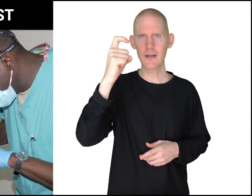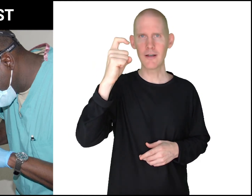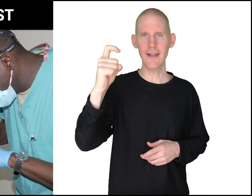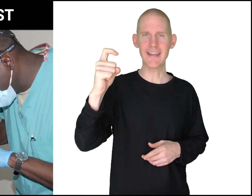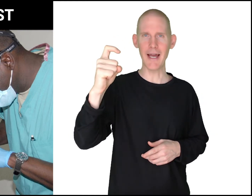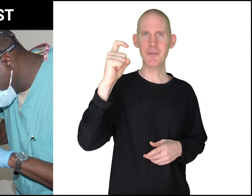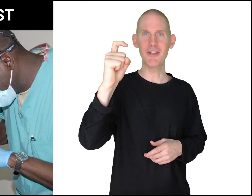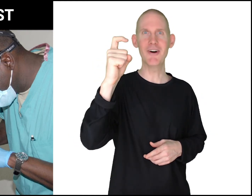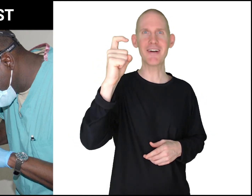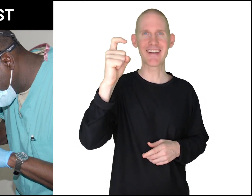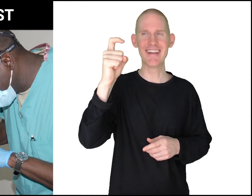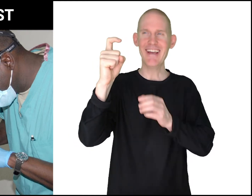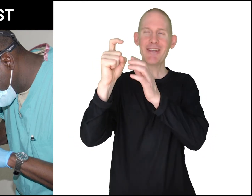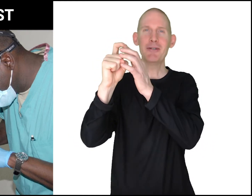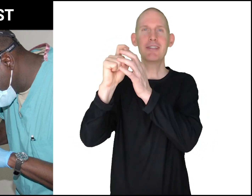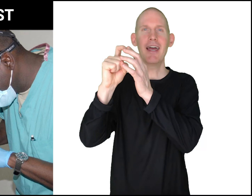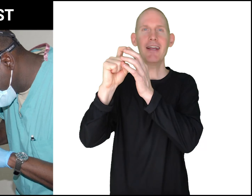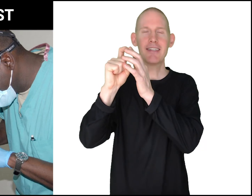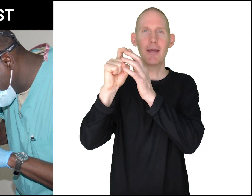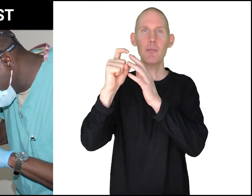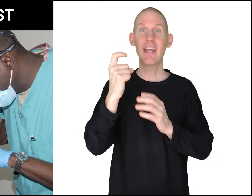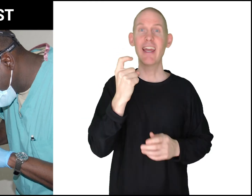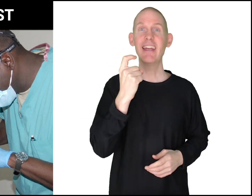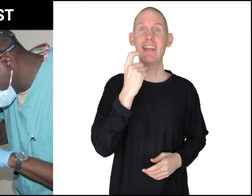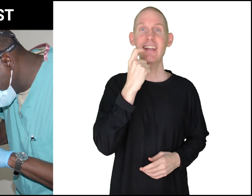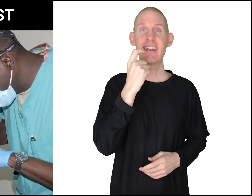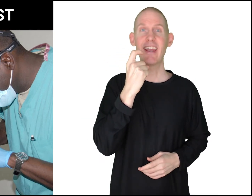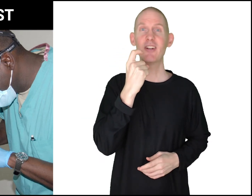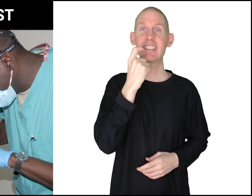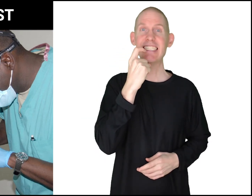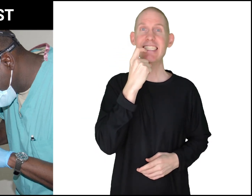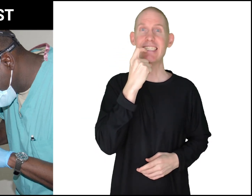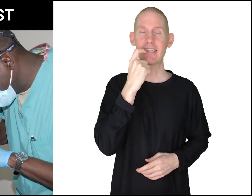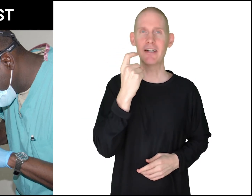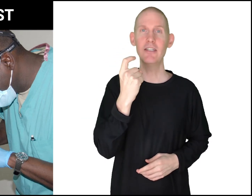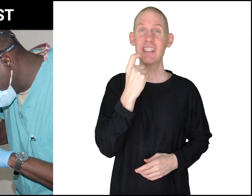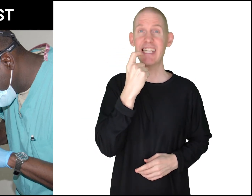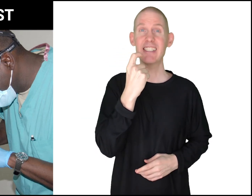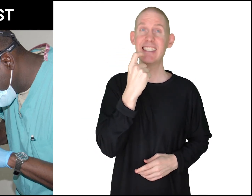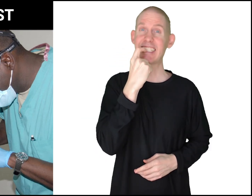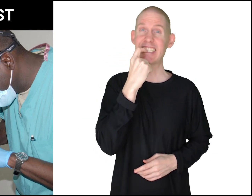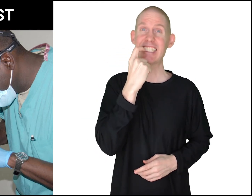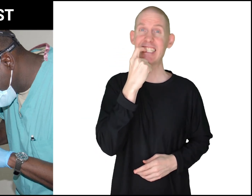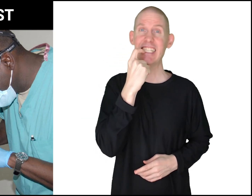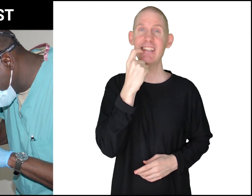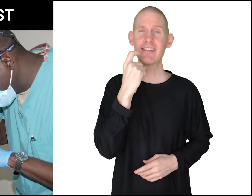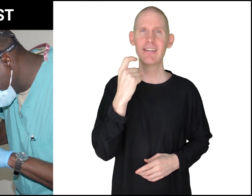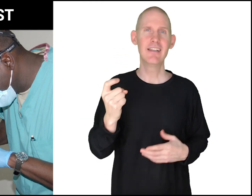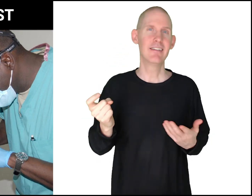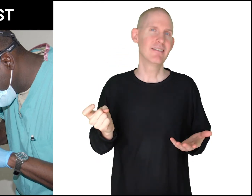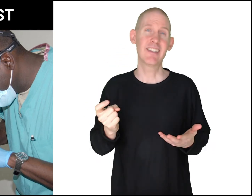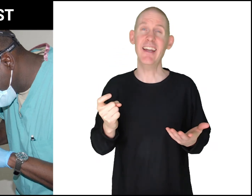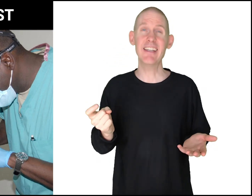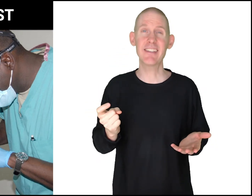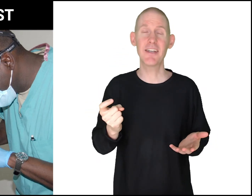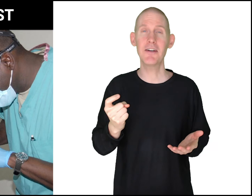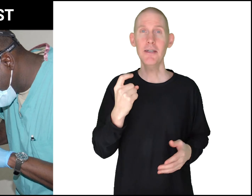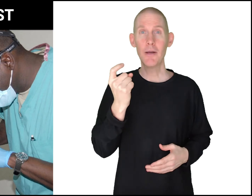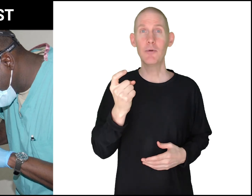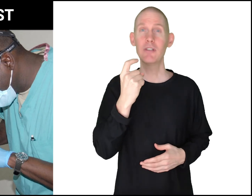like Captain Hook. Use that tip and indicate your teeth. All right, you can actually touch your teeth. Not necessary, but you can just